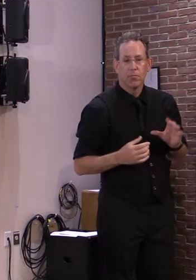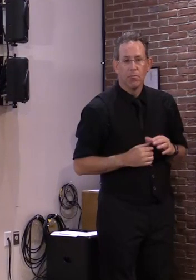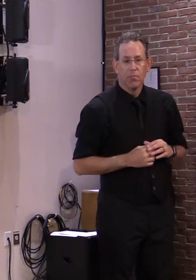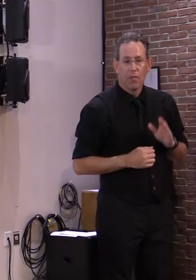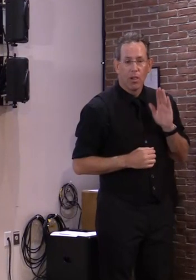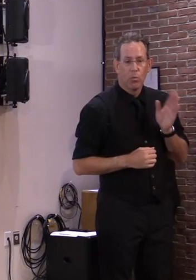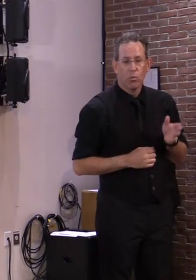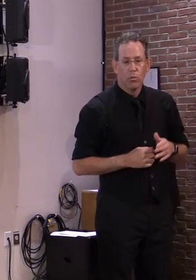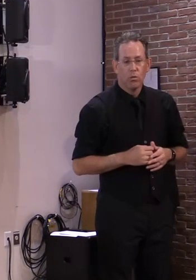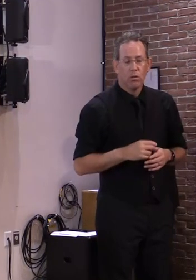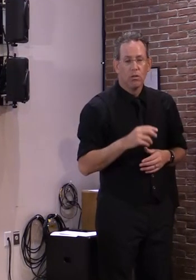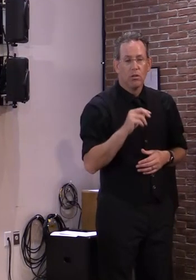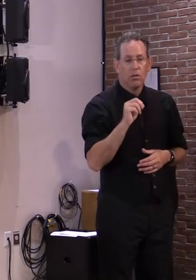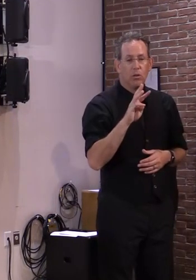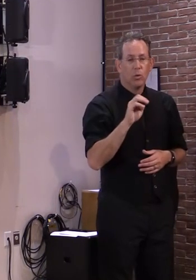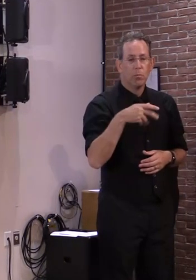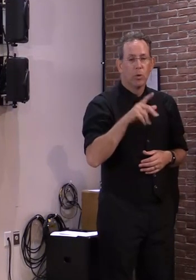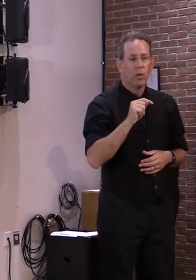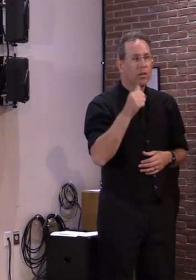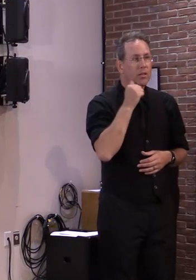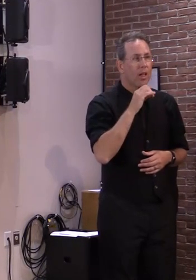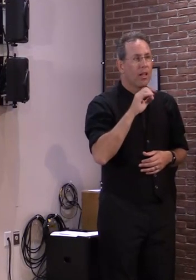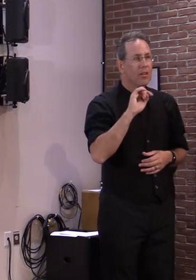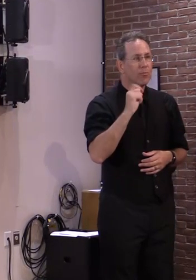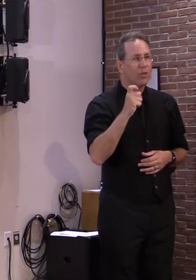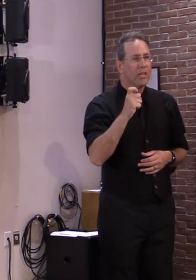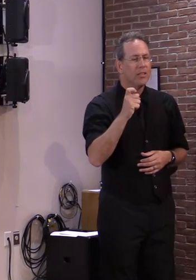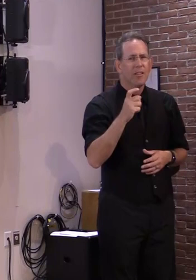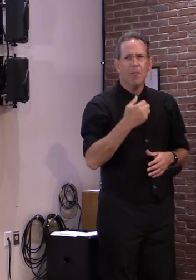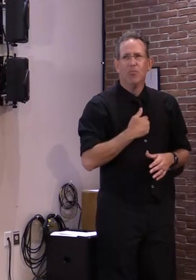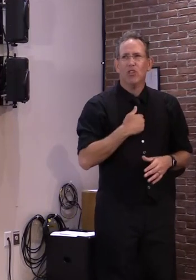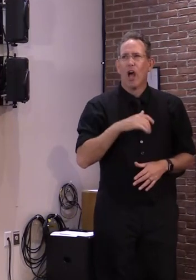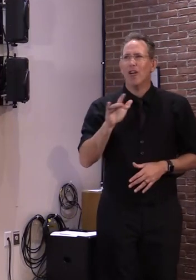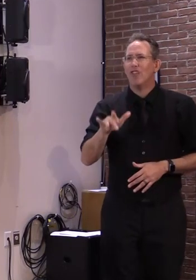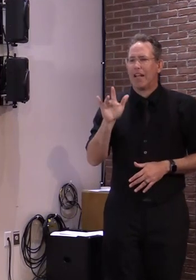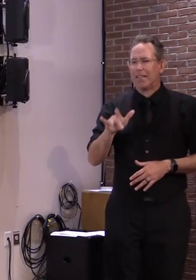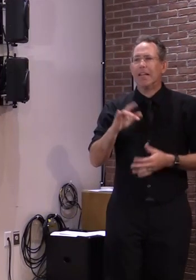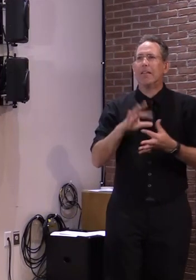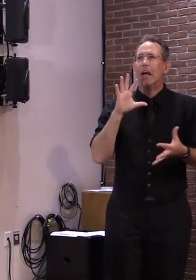I guess I was on mute. I'm sorry. I have no questions. Thank you. Thanks, Chris.